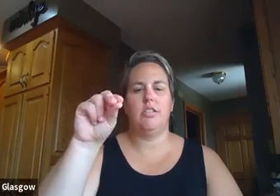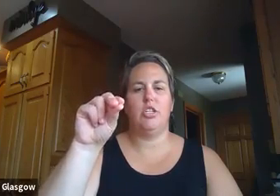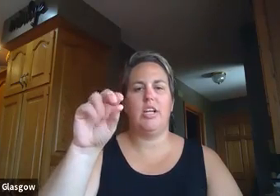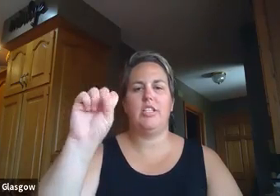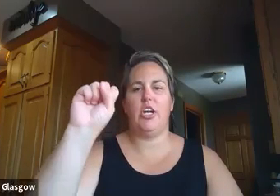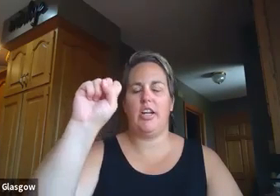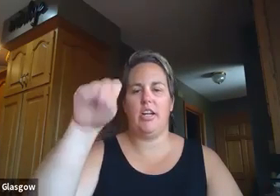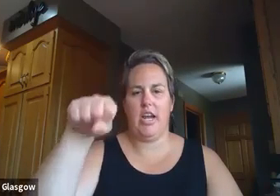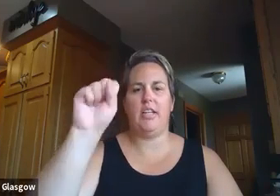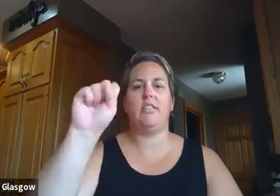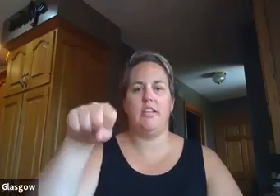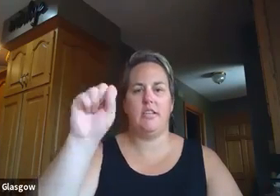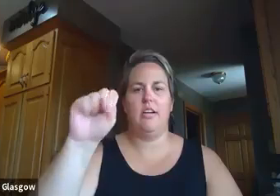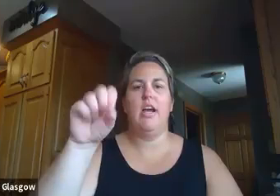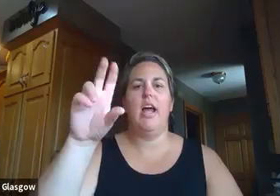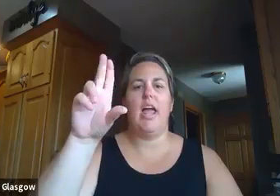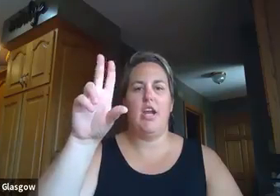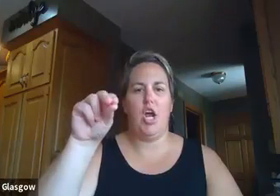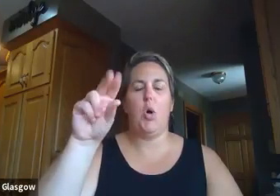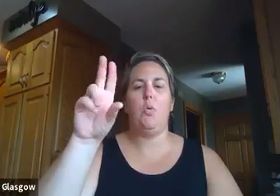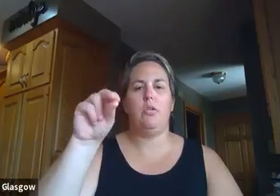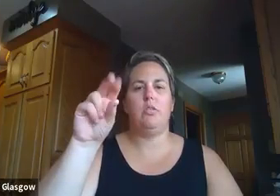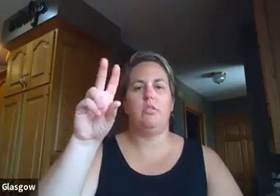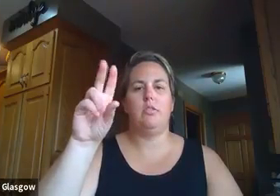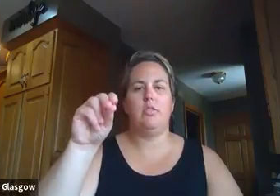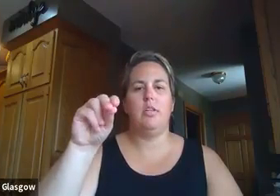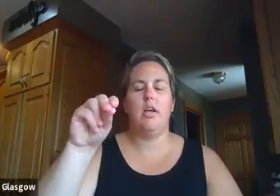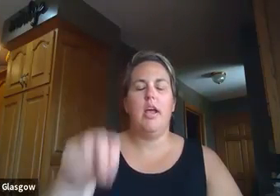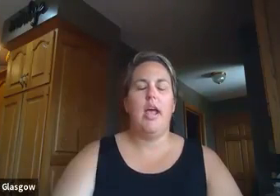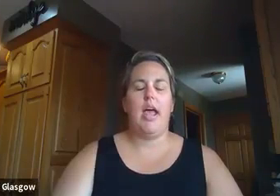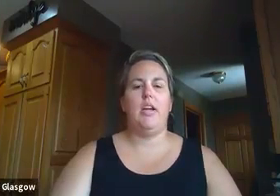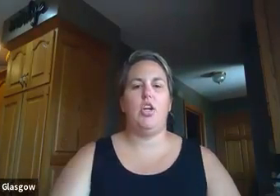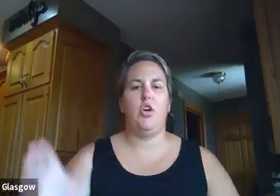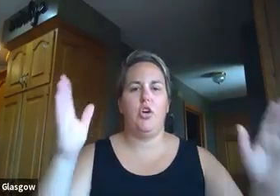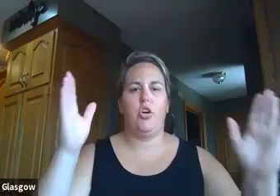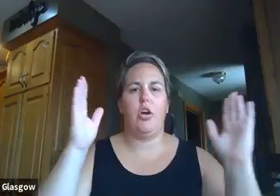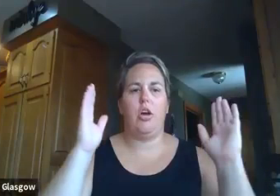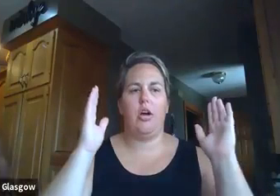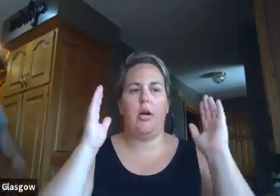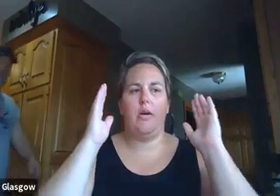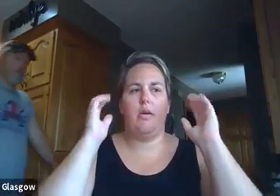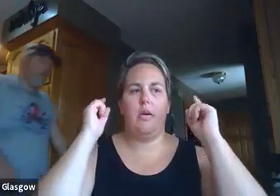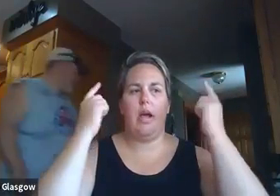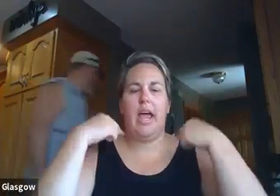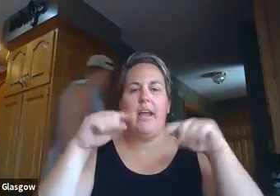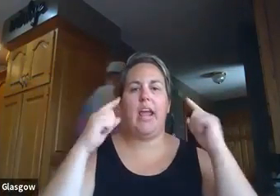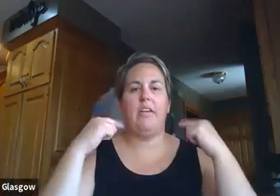Just that, so you got yes and no. And your head and